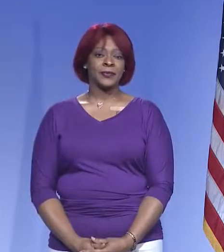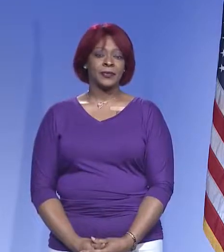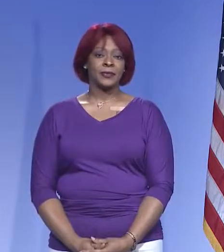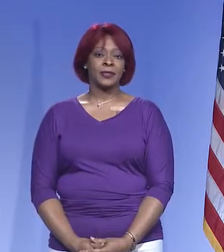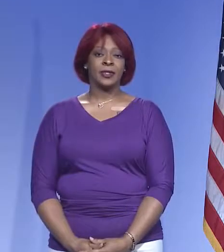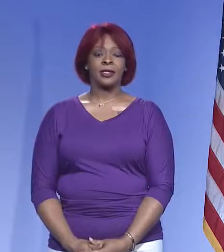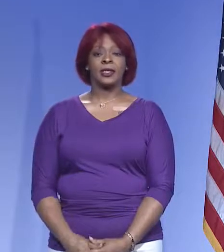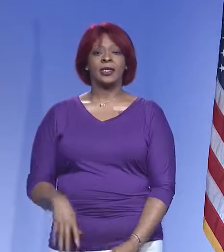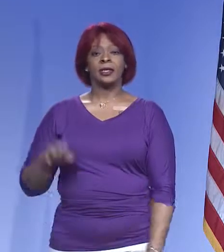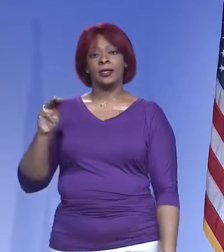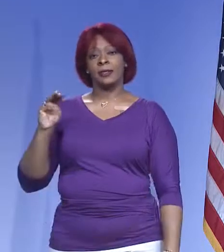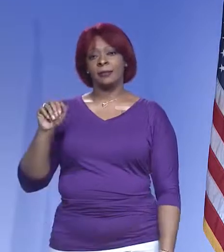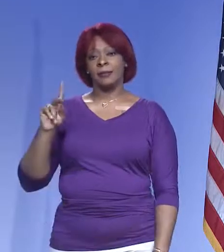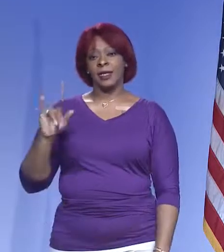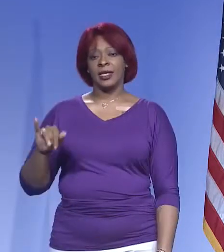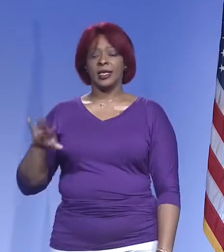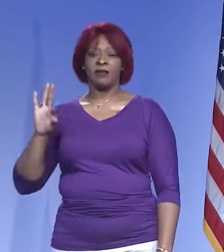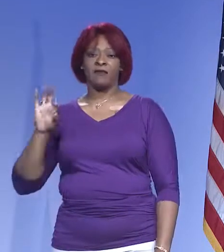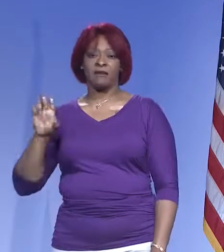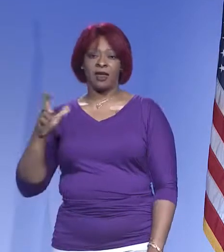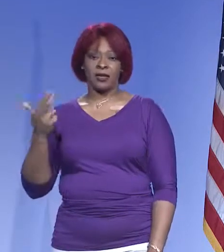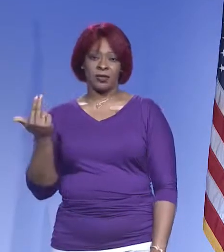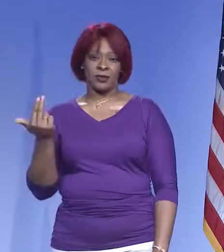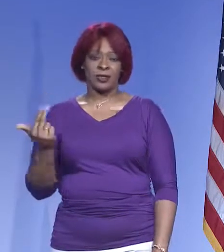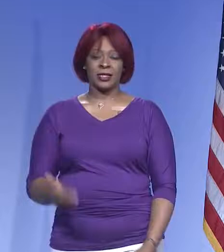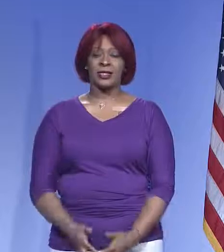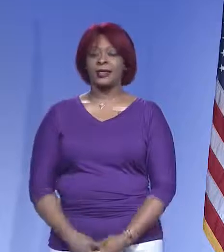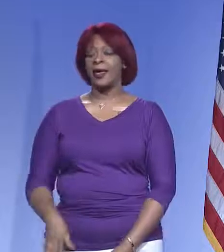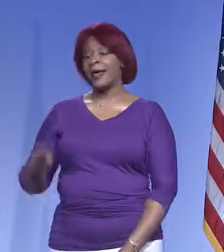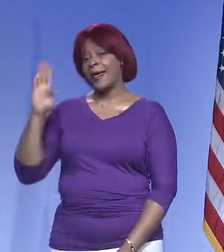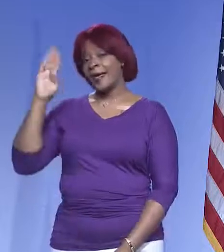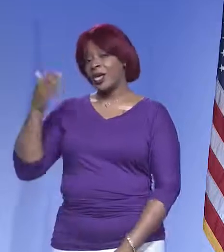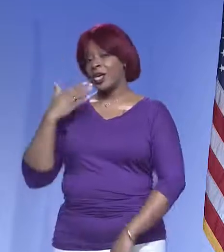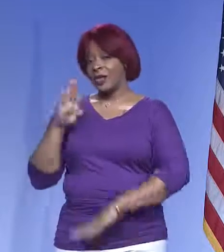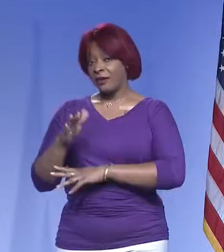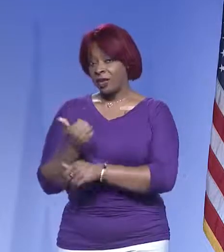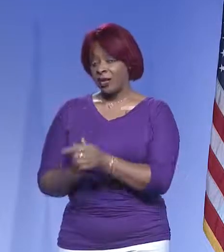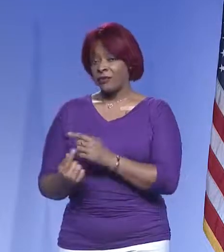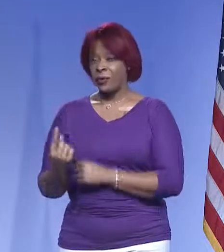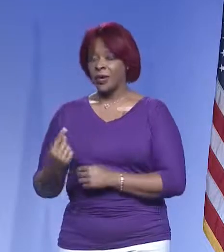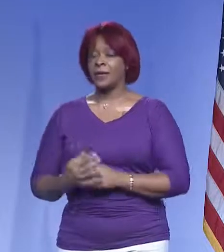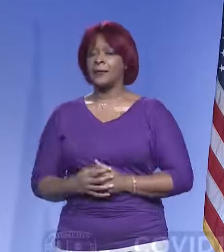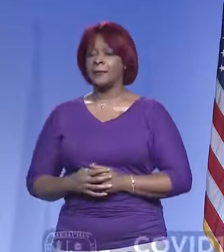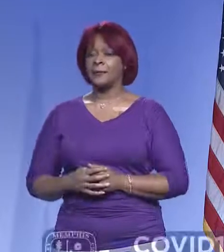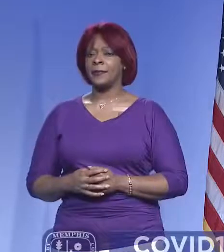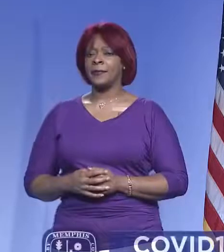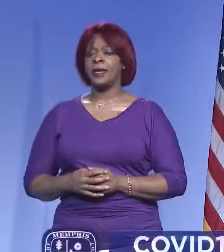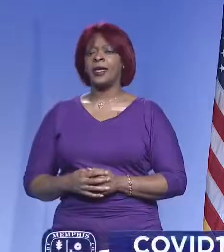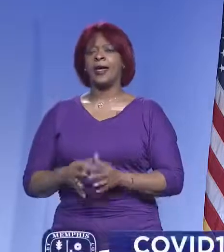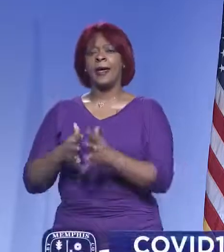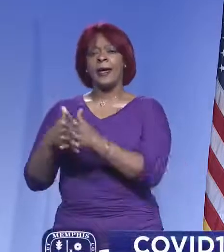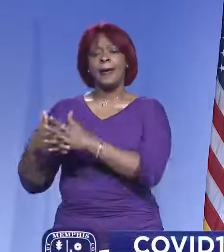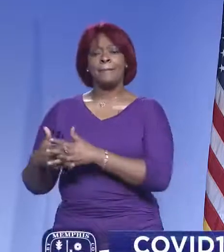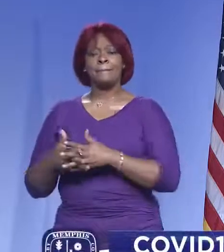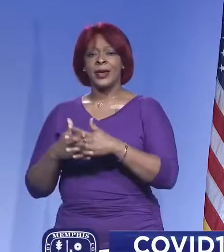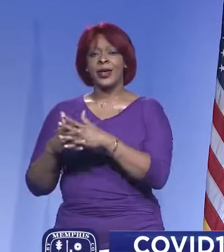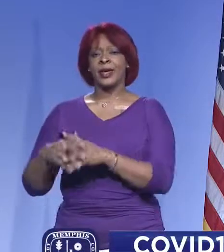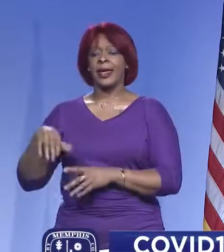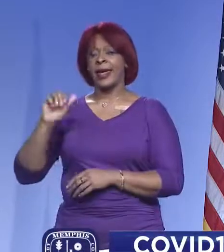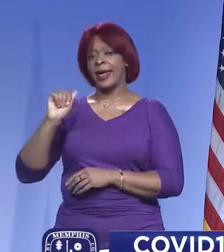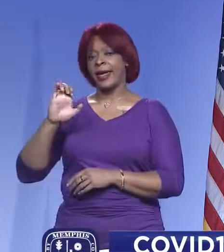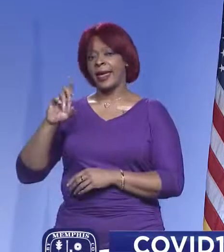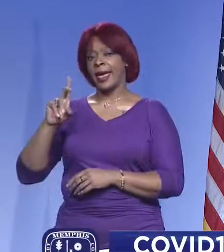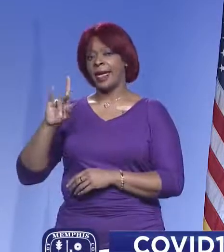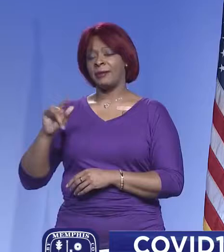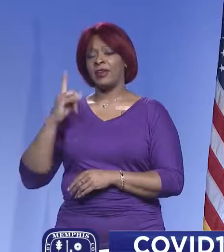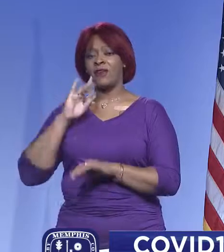13. Hey, good afternoon, everyone. The American Academy for Pediatrics released this